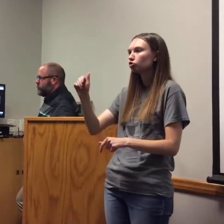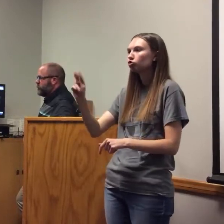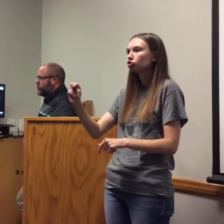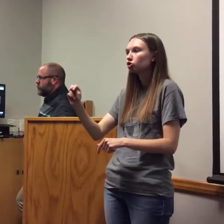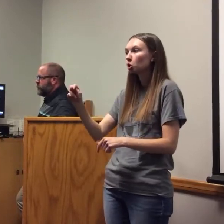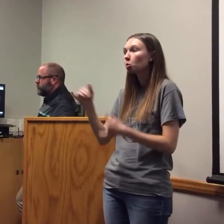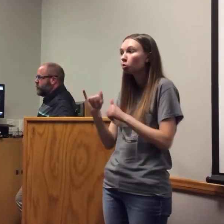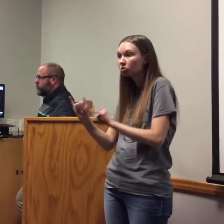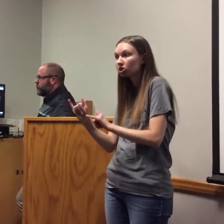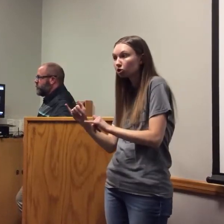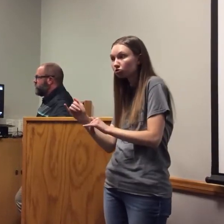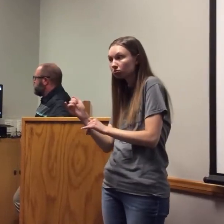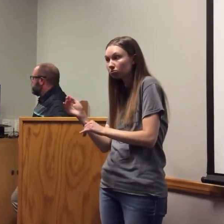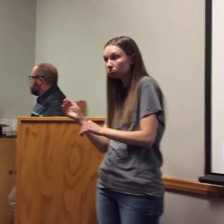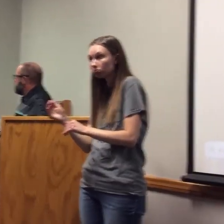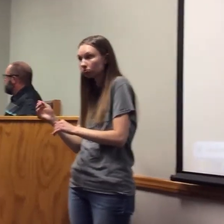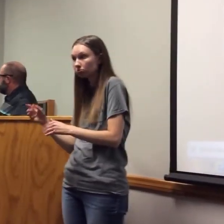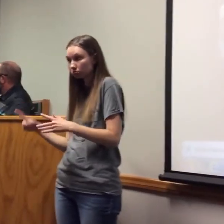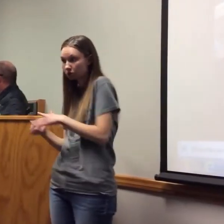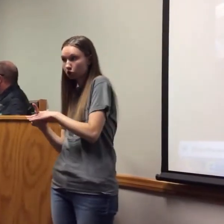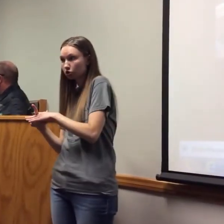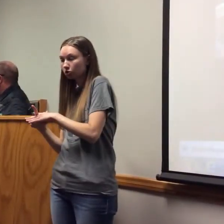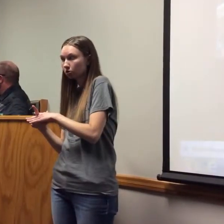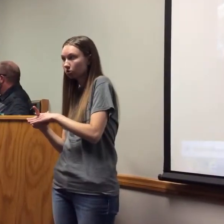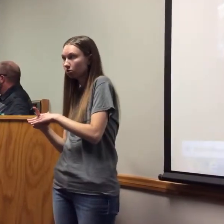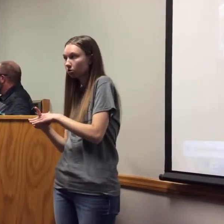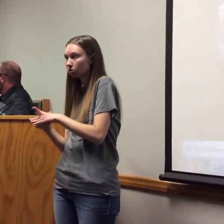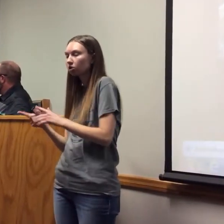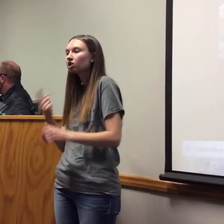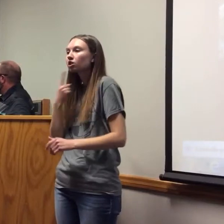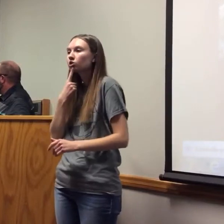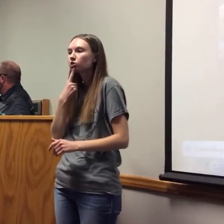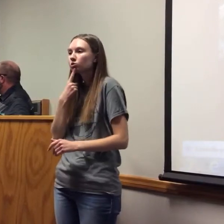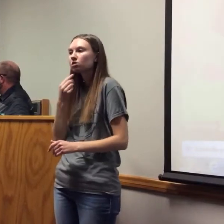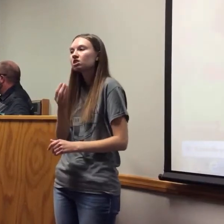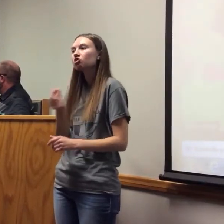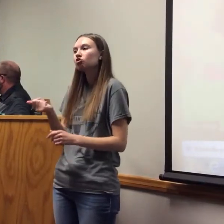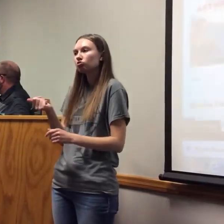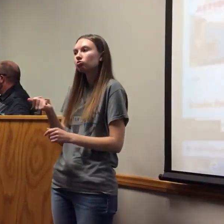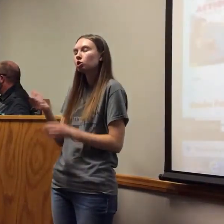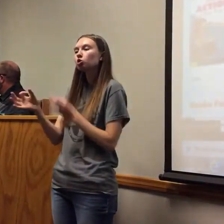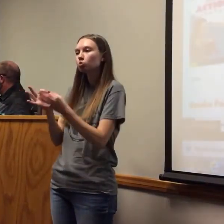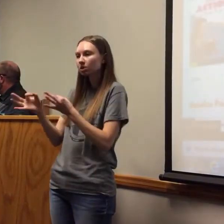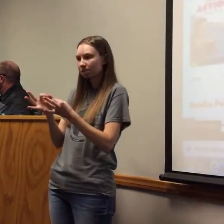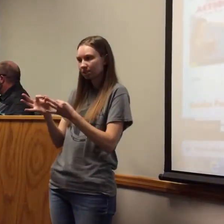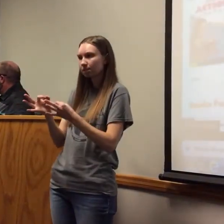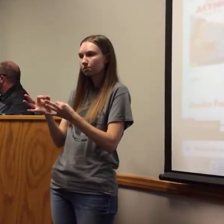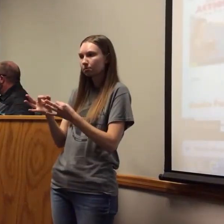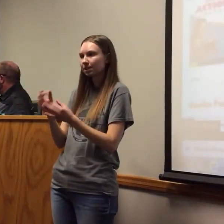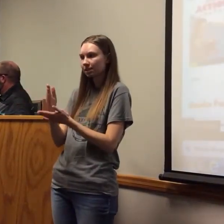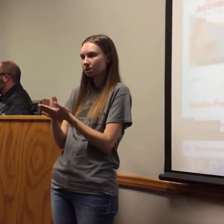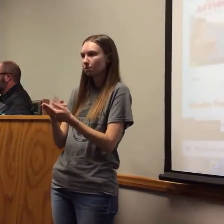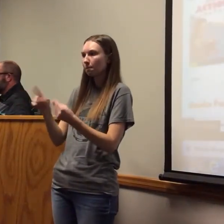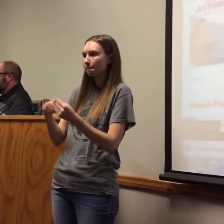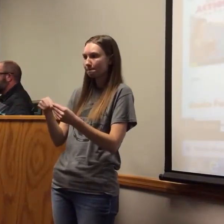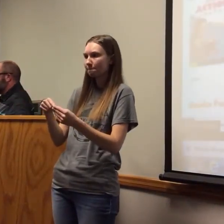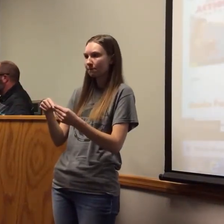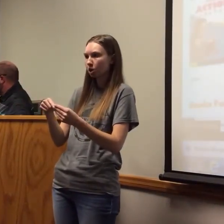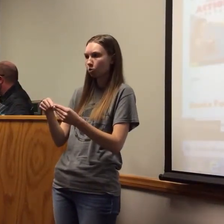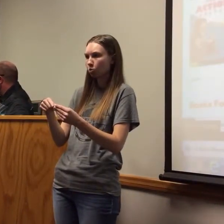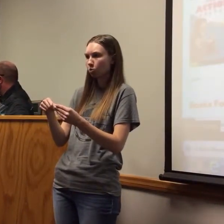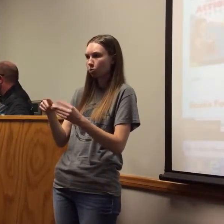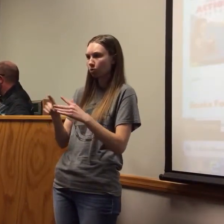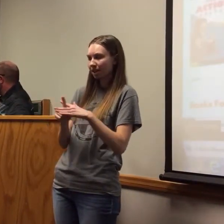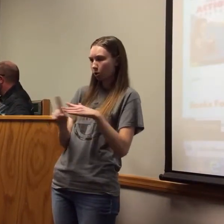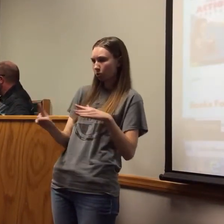Yes, I'm still here. Okay. Joan, can you say just a couple words about the outreach and what you